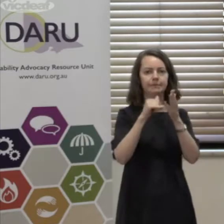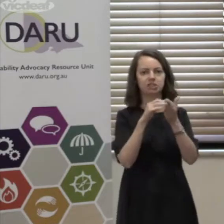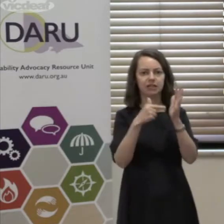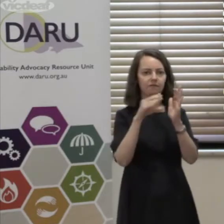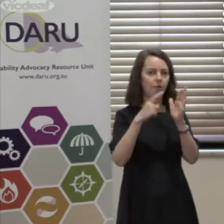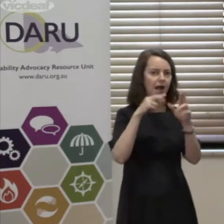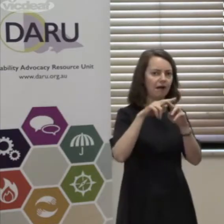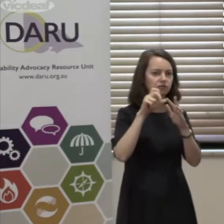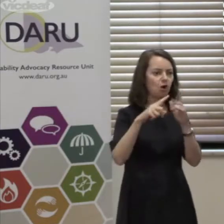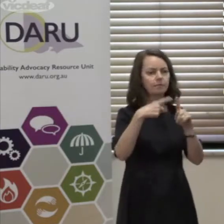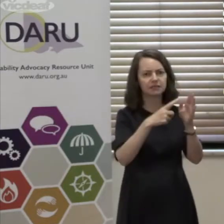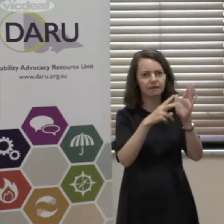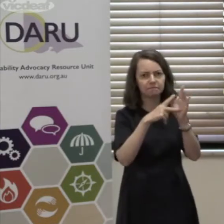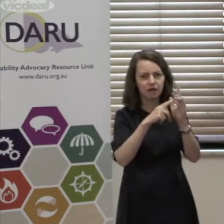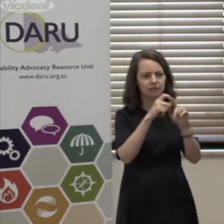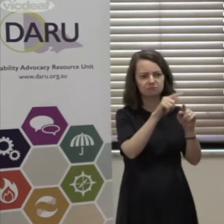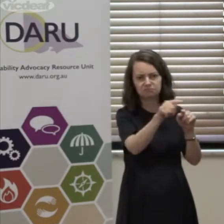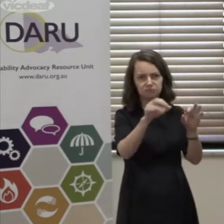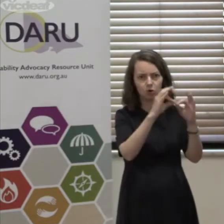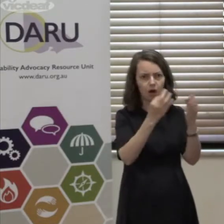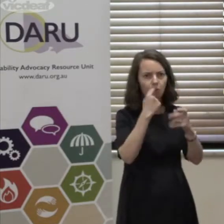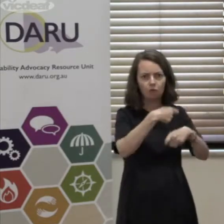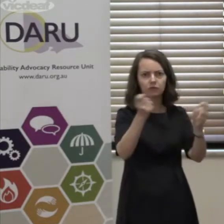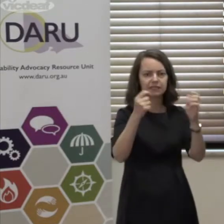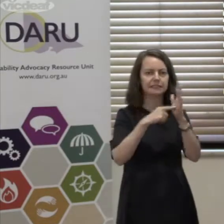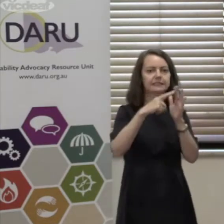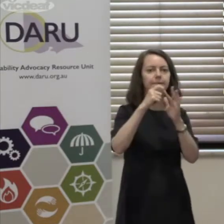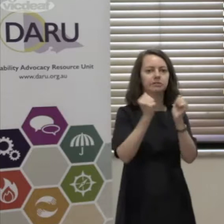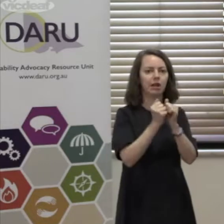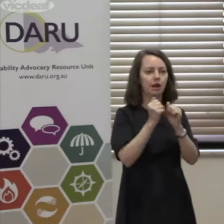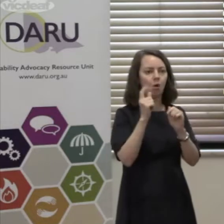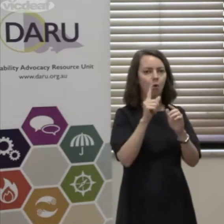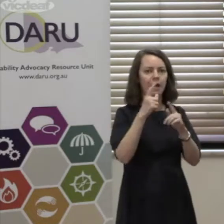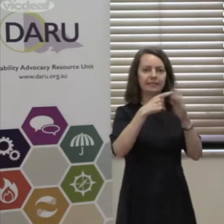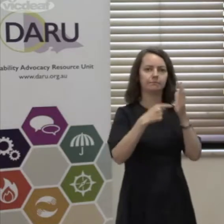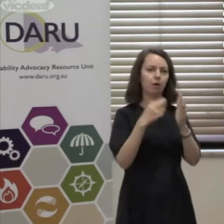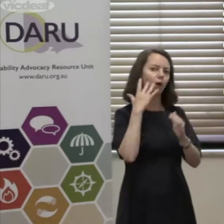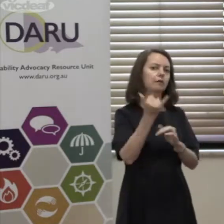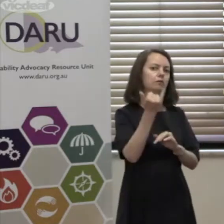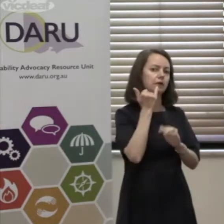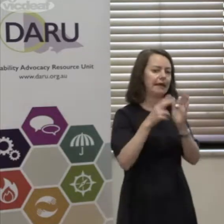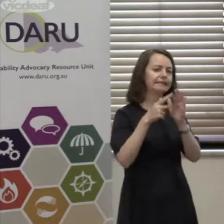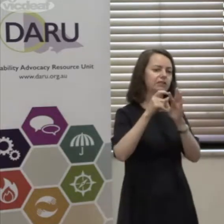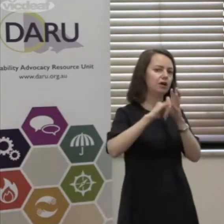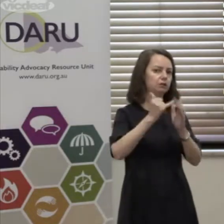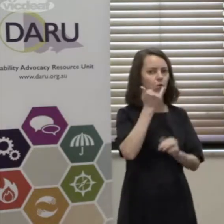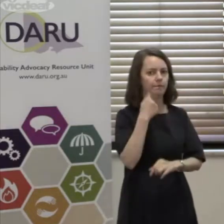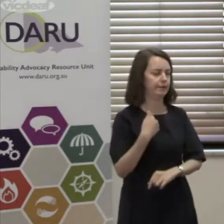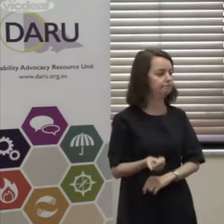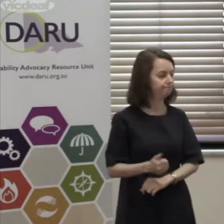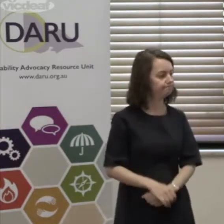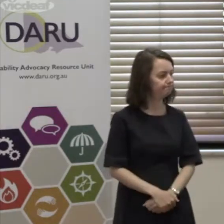a number of other organisations will probably put it out all together. So I'll leave that here today as well.